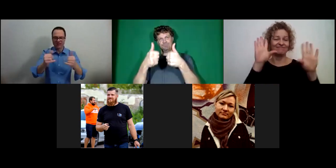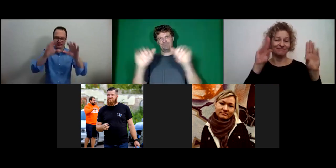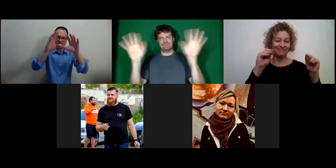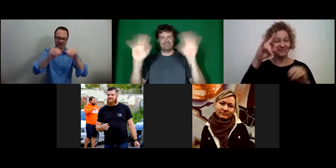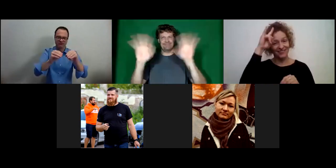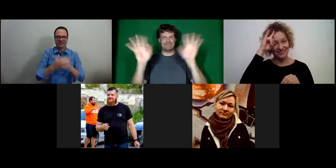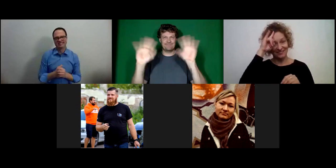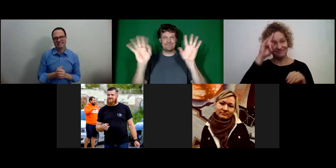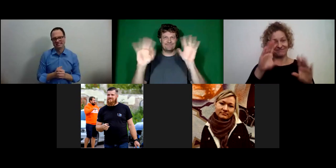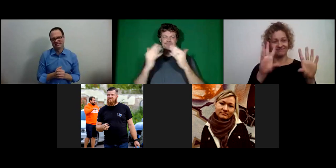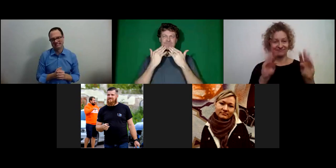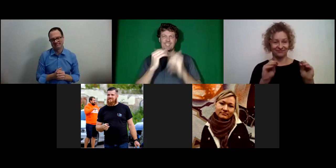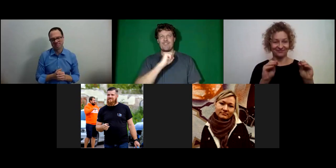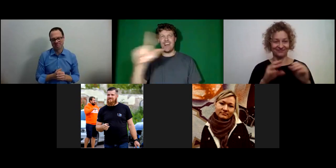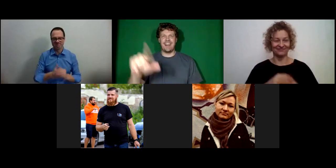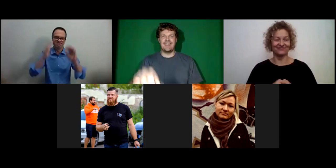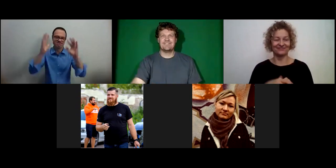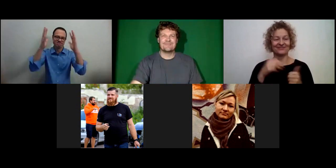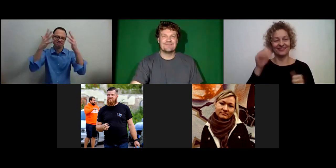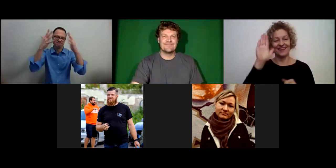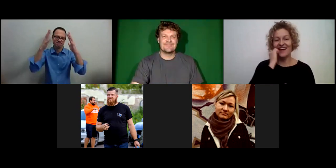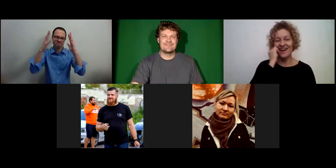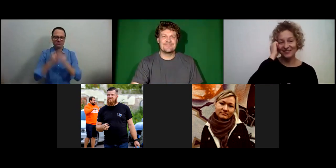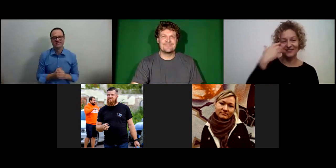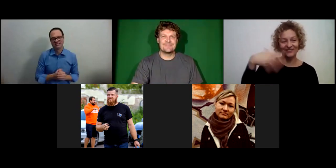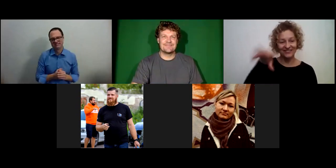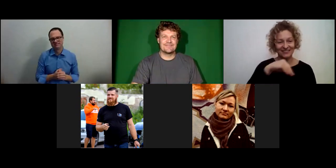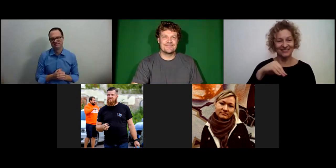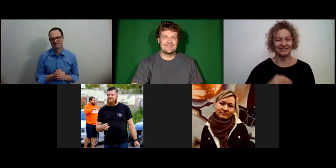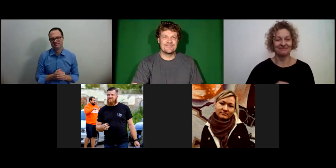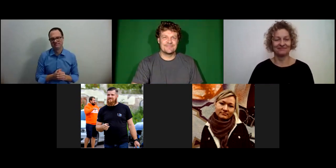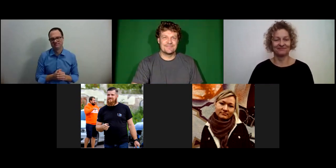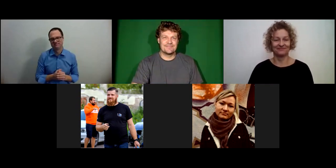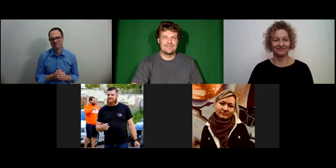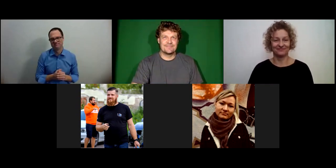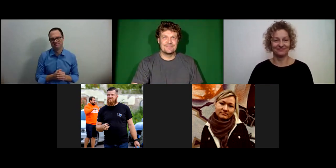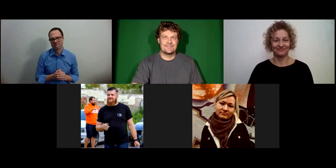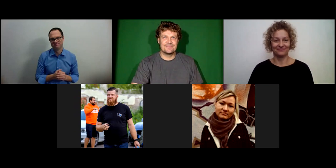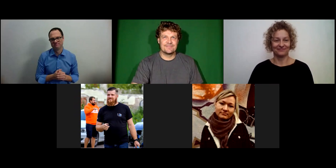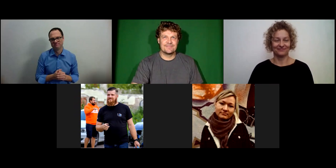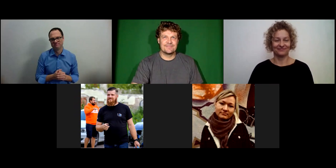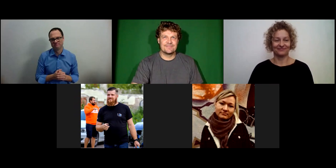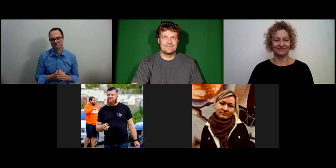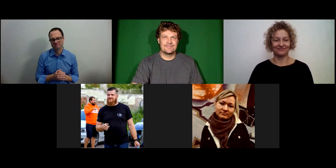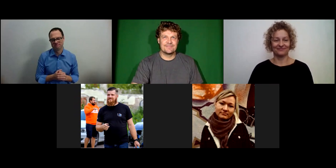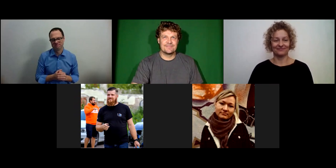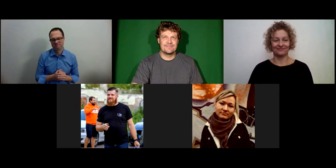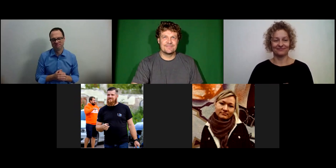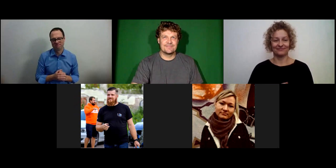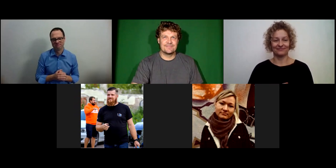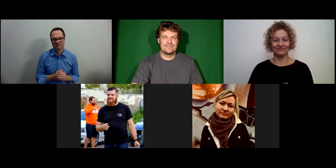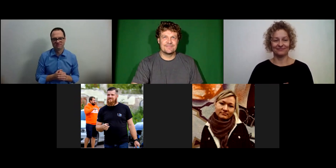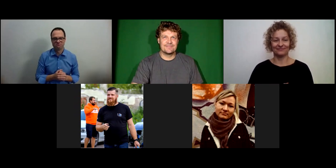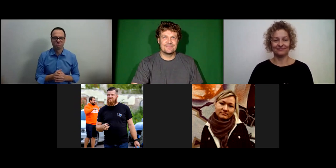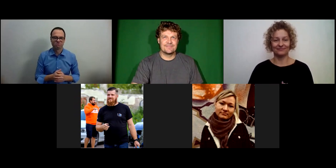You're off now, Miha. You may turn off your camera if you wish. But again, thank you and